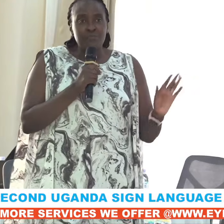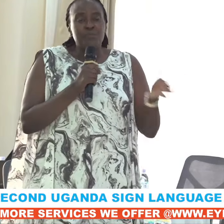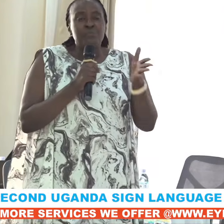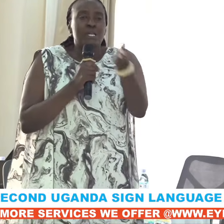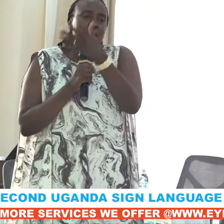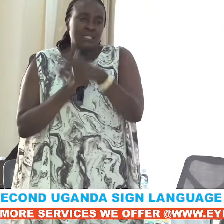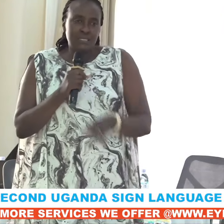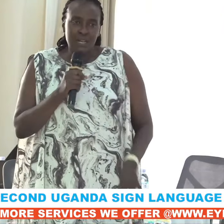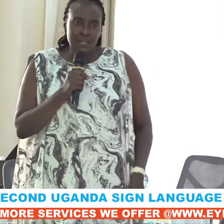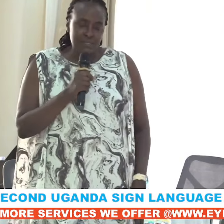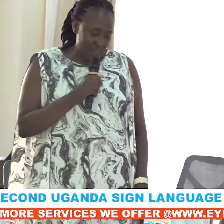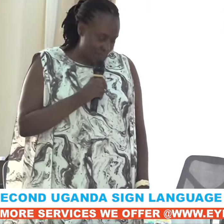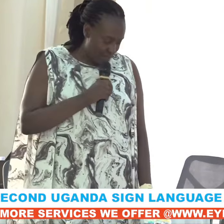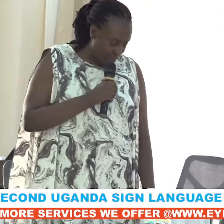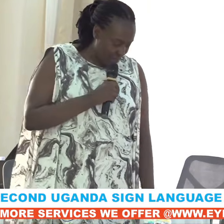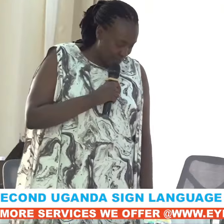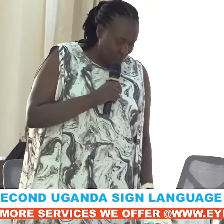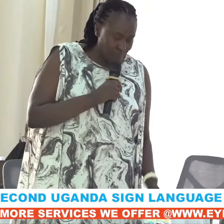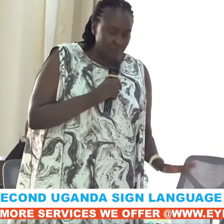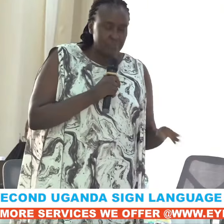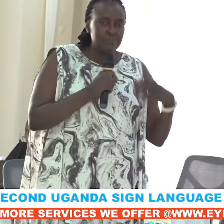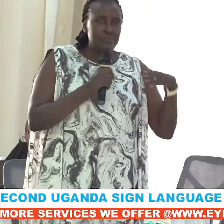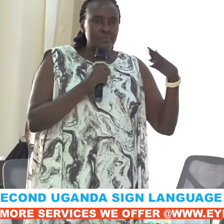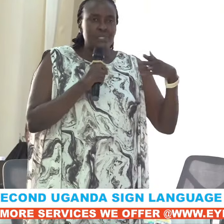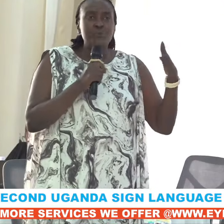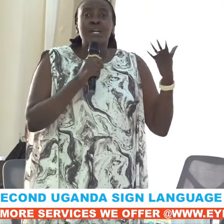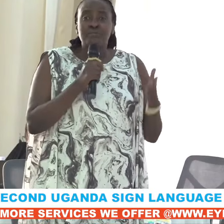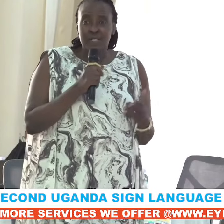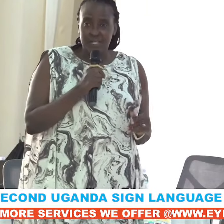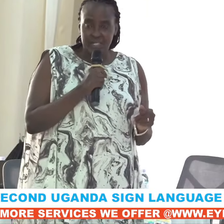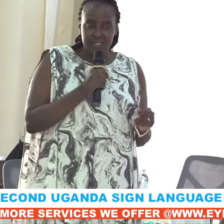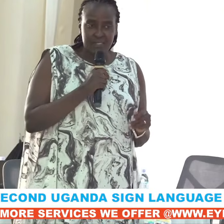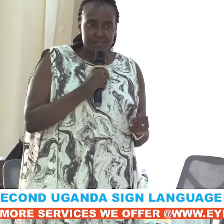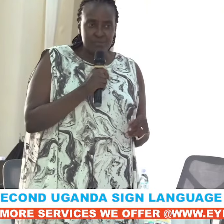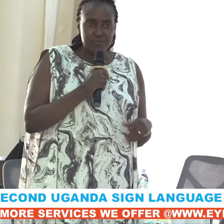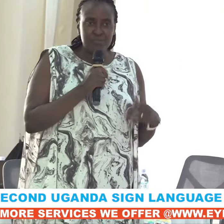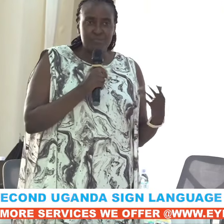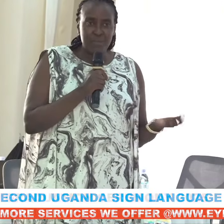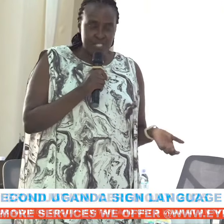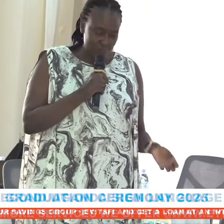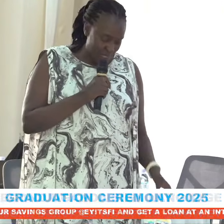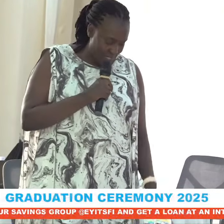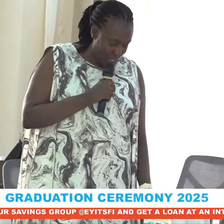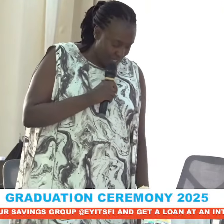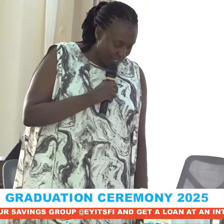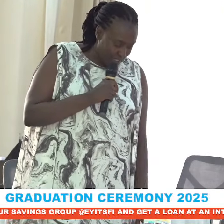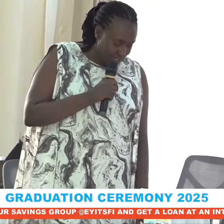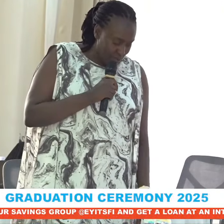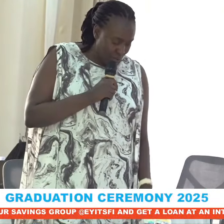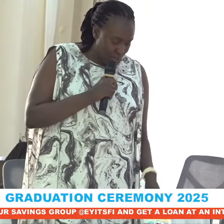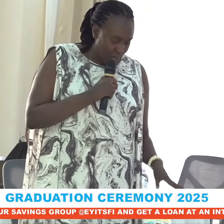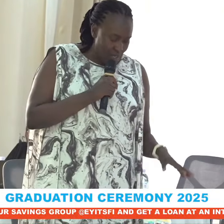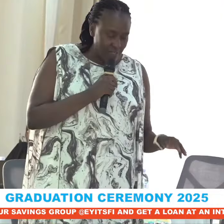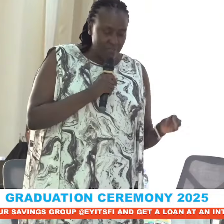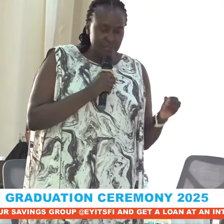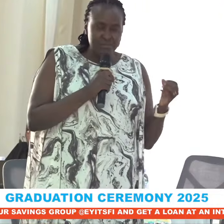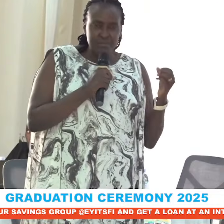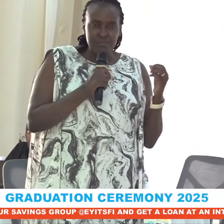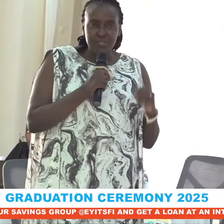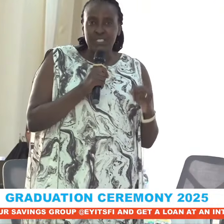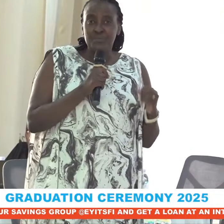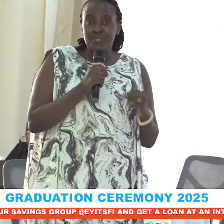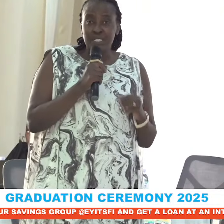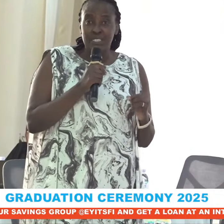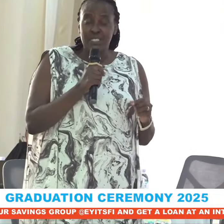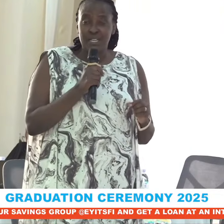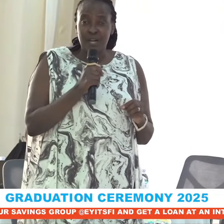and from there, her recovery was much better. So I